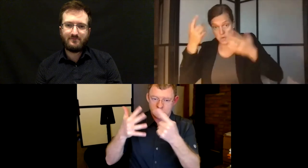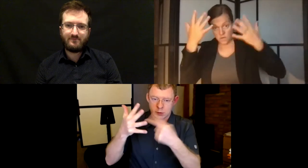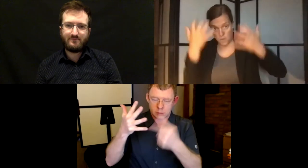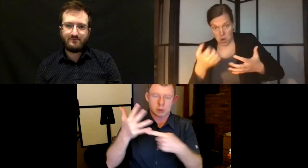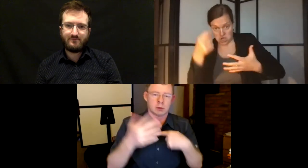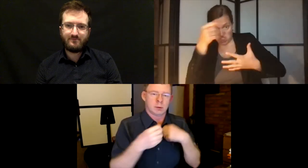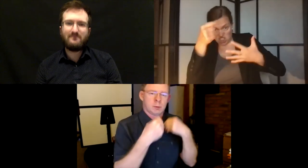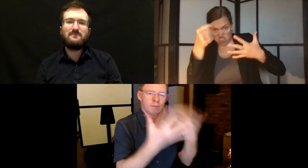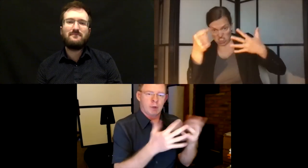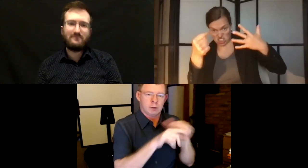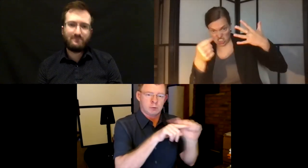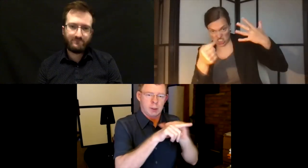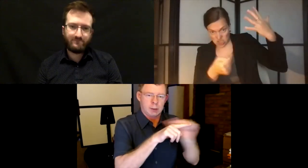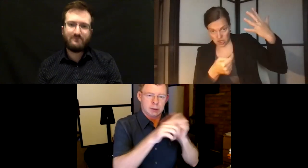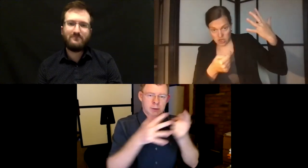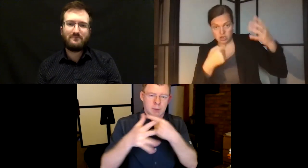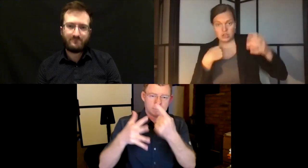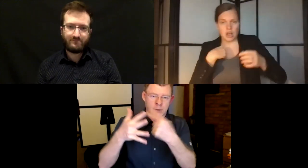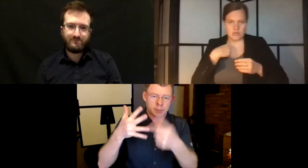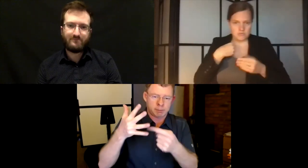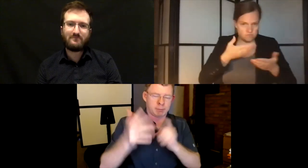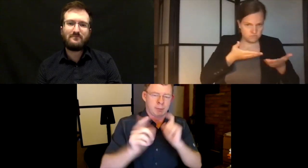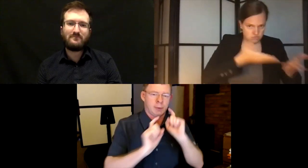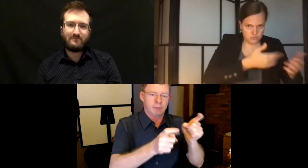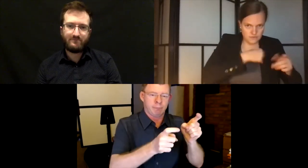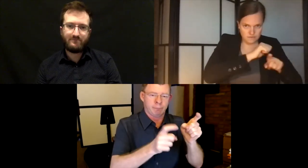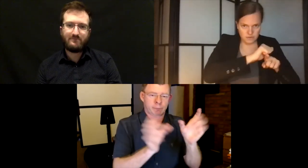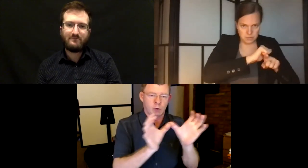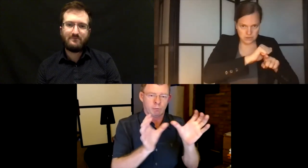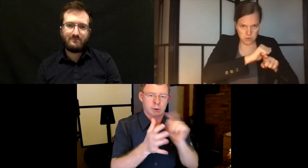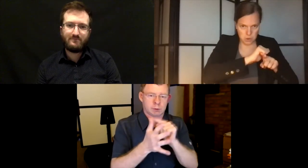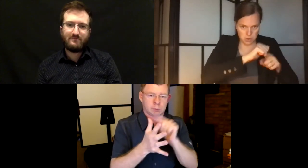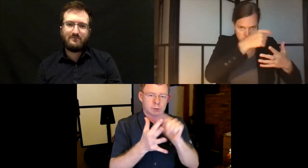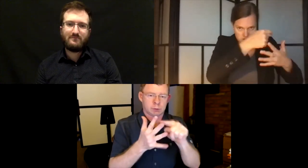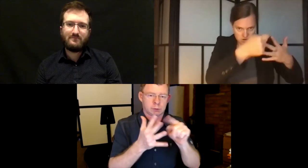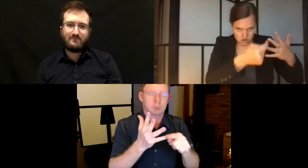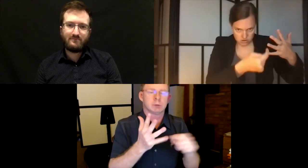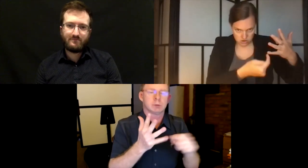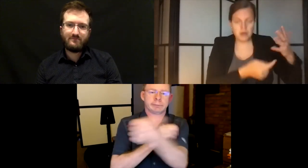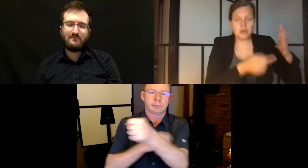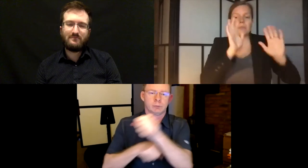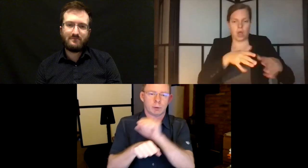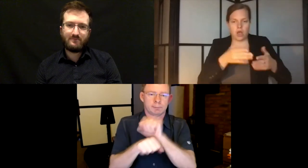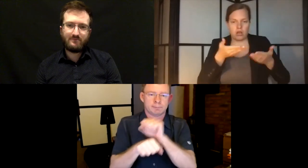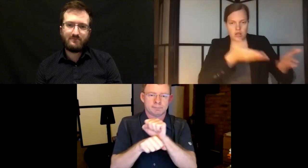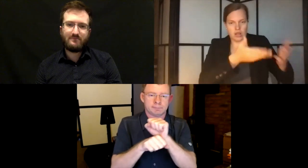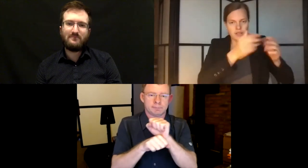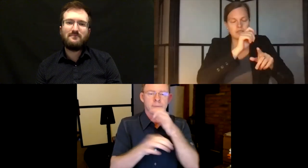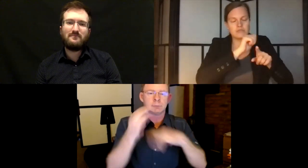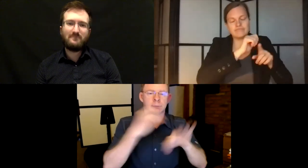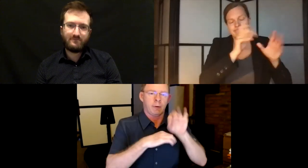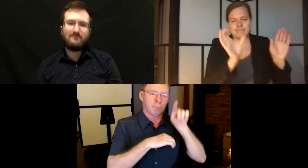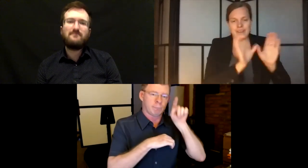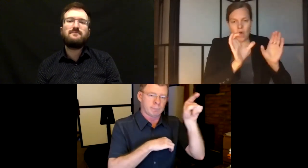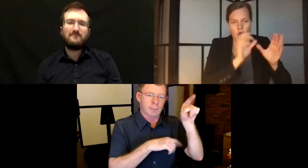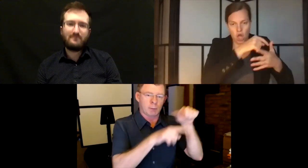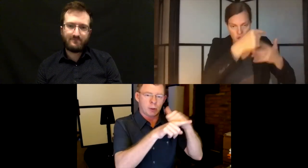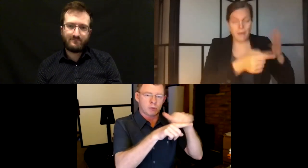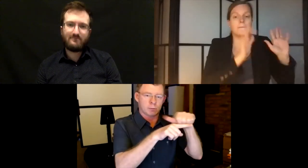micro credentials. And what that means is you get training on specific topics, and that